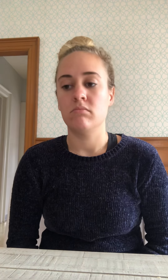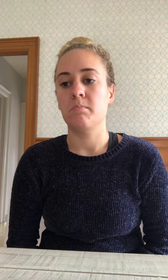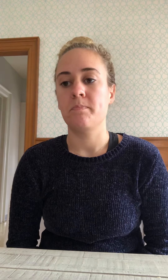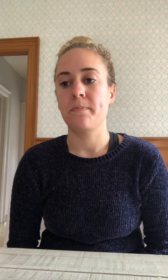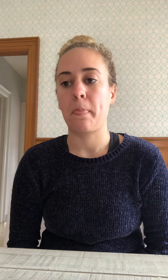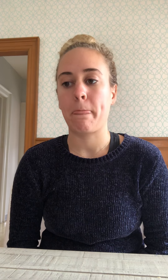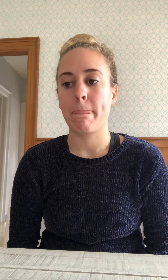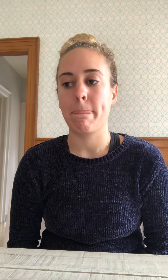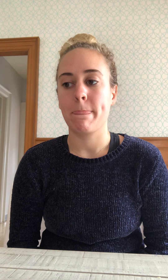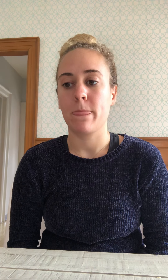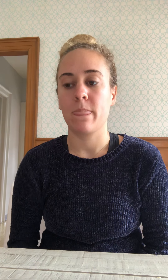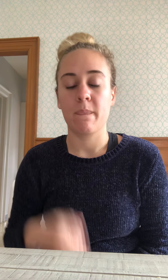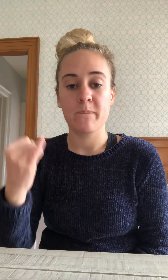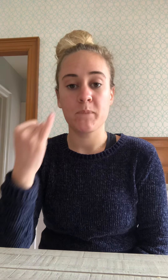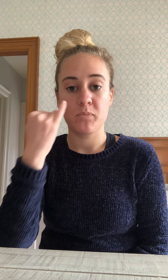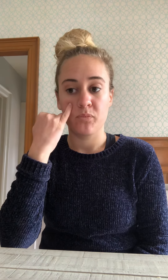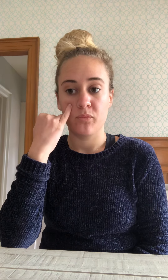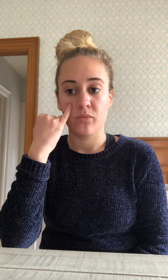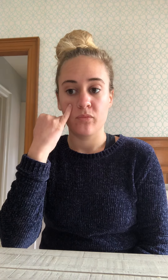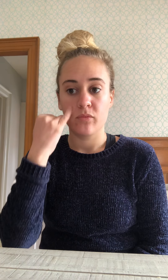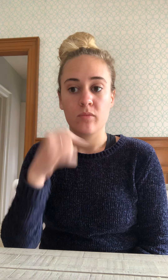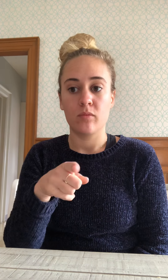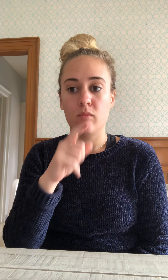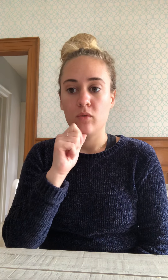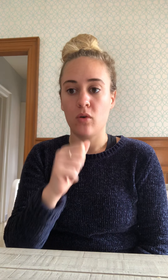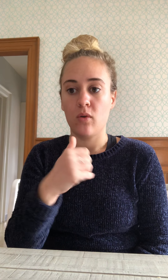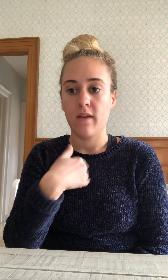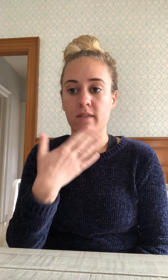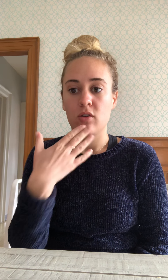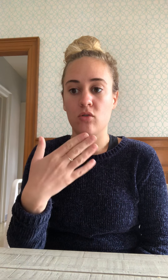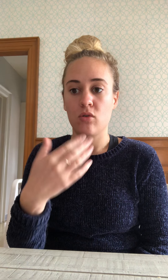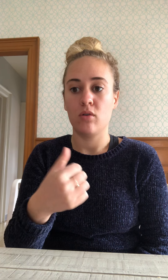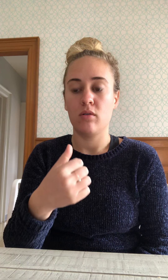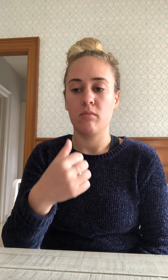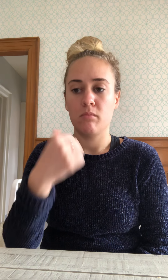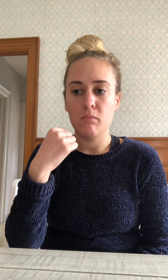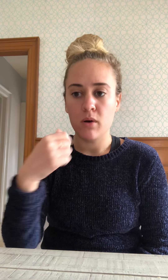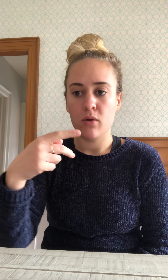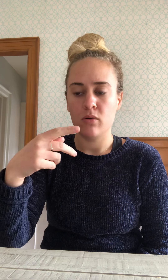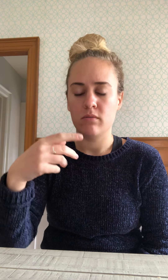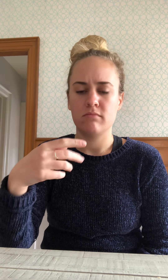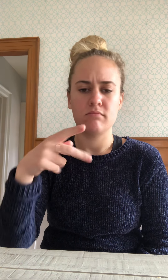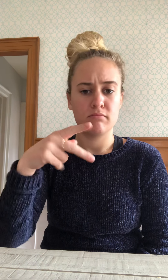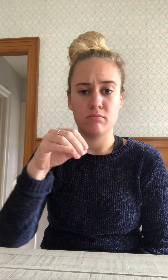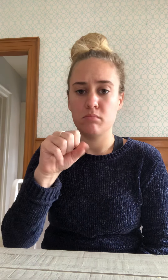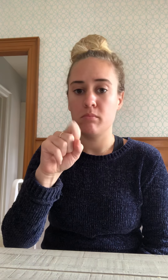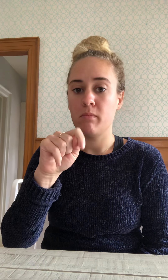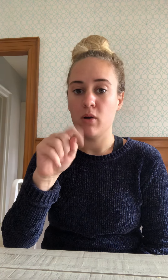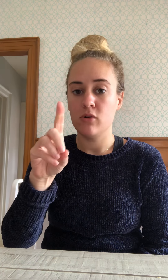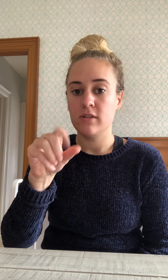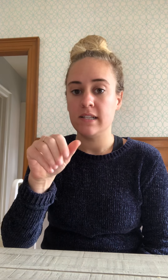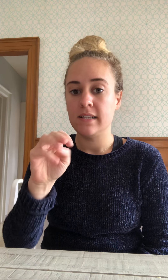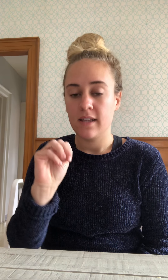If you don't have a good post-dam, then you want to pull upward on the denture on the canines and see if it drops down. Then you want to